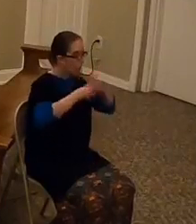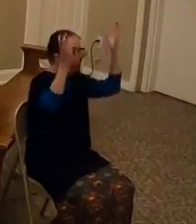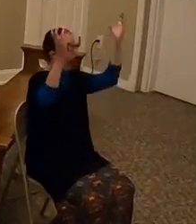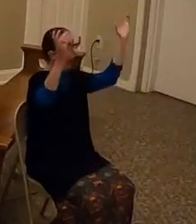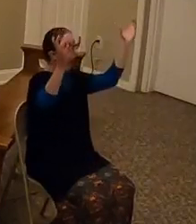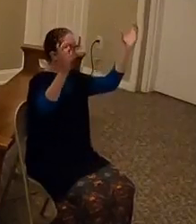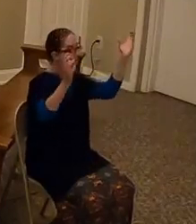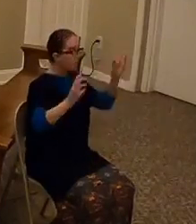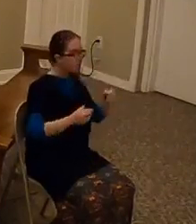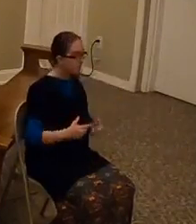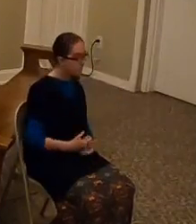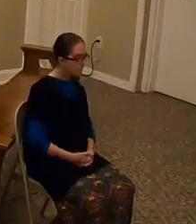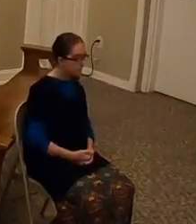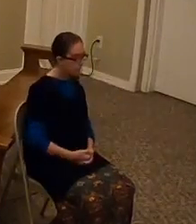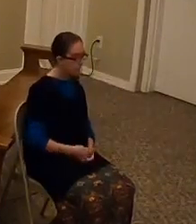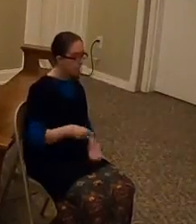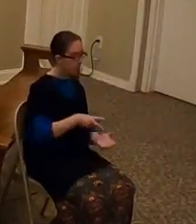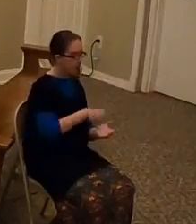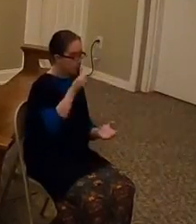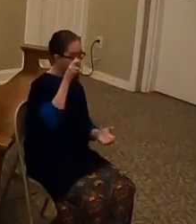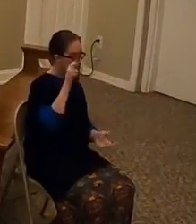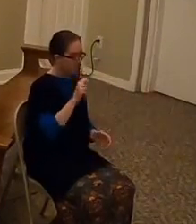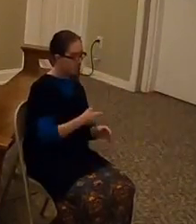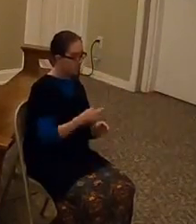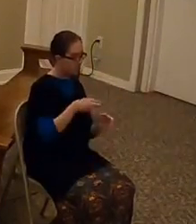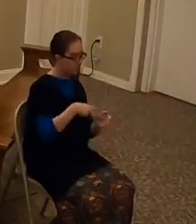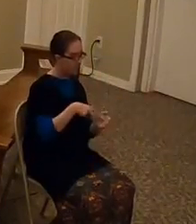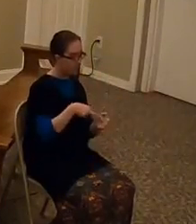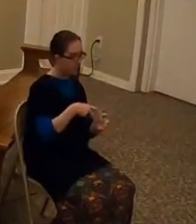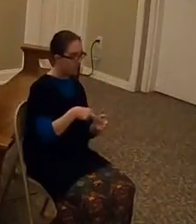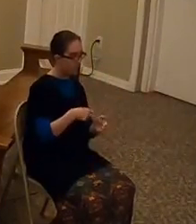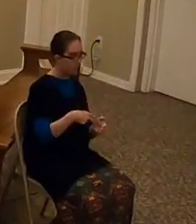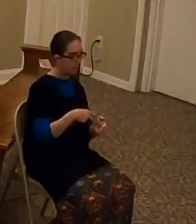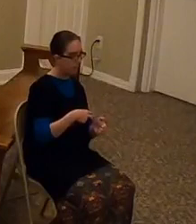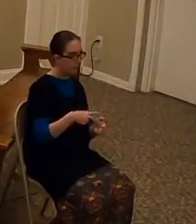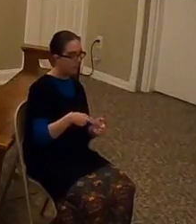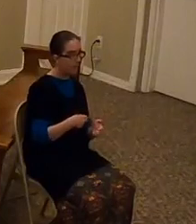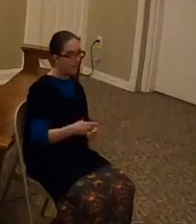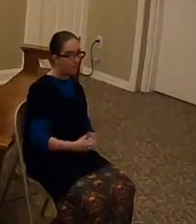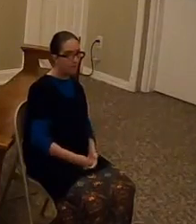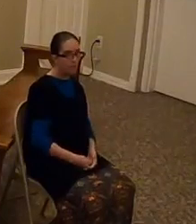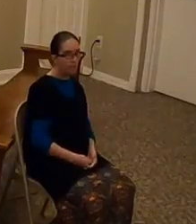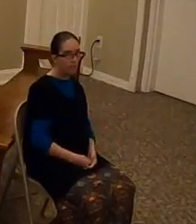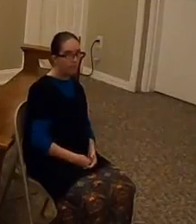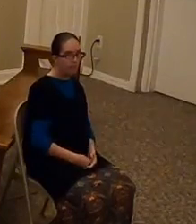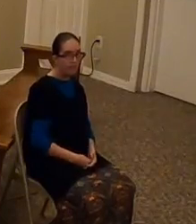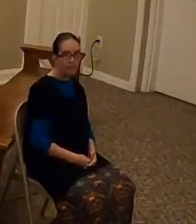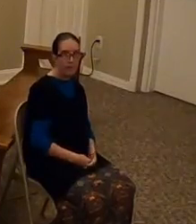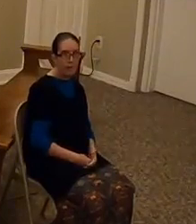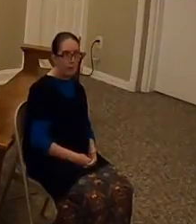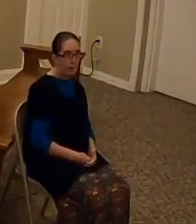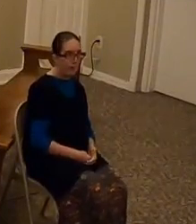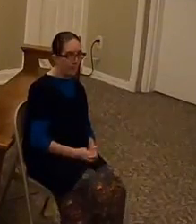woo! And they jump up and they begin to do a little war dance of some sort.